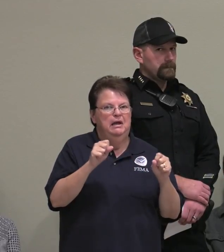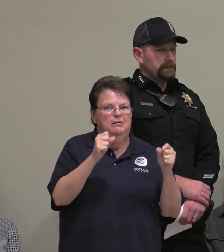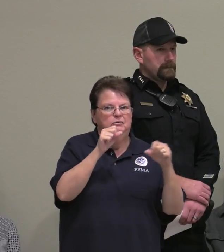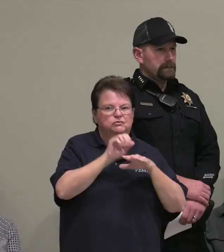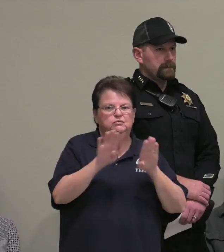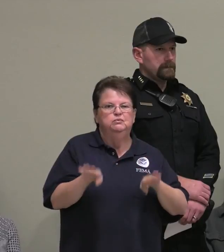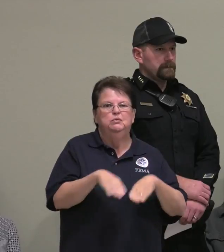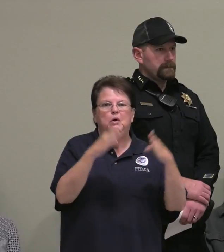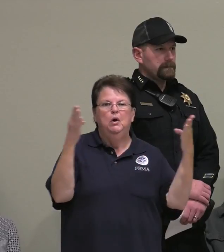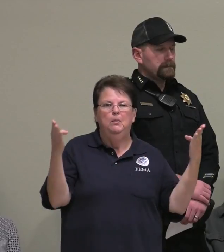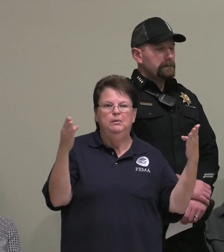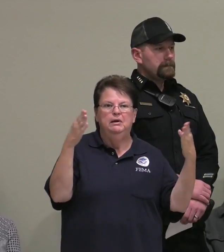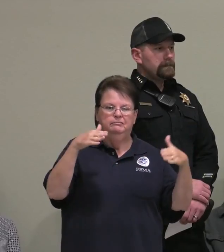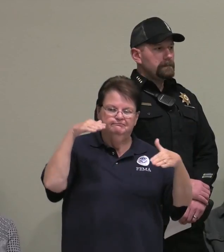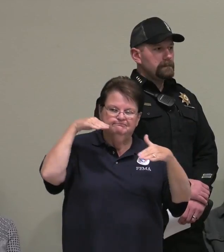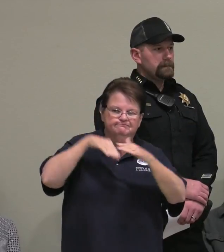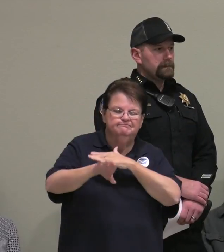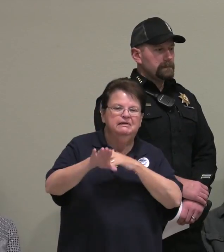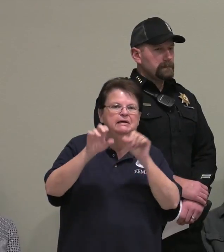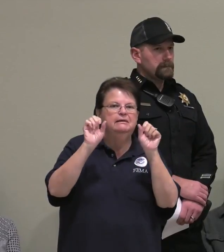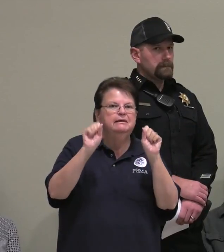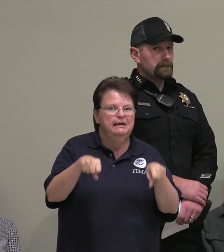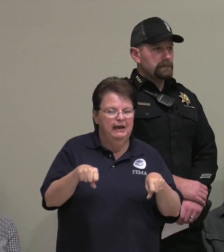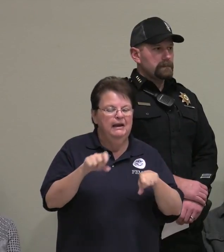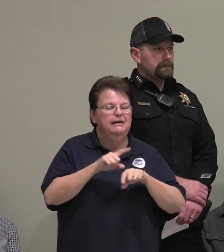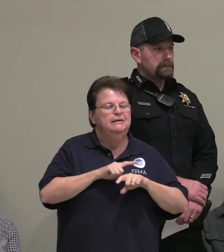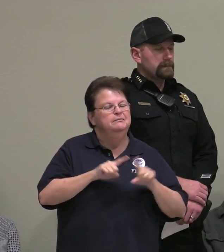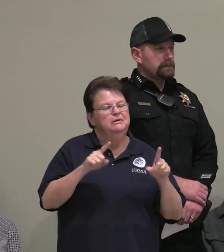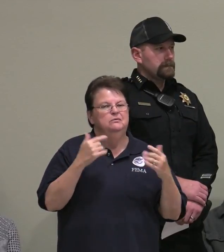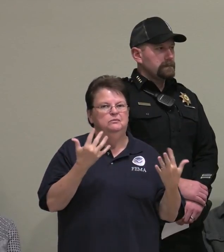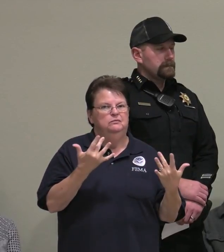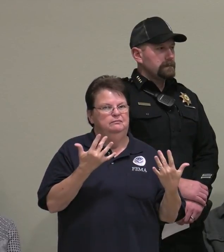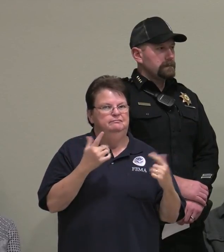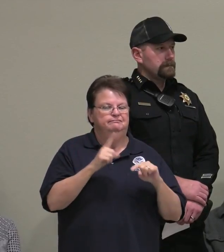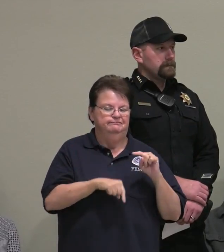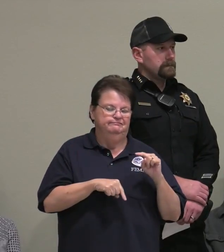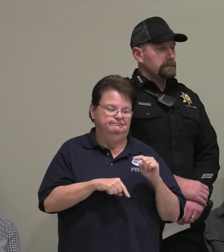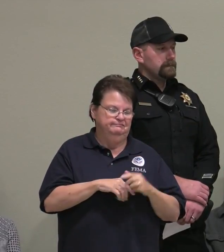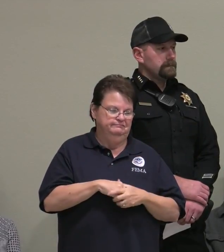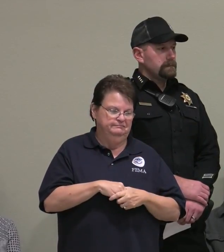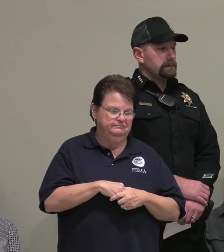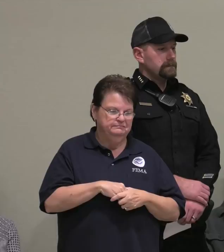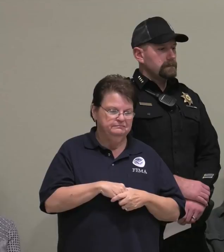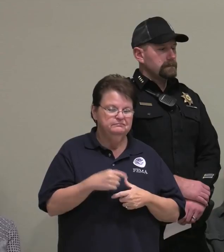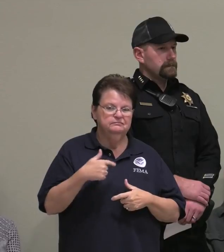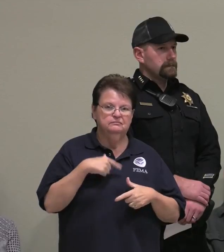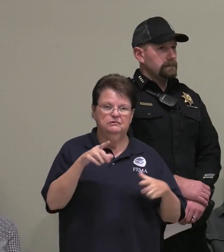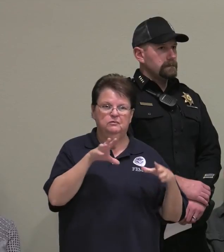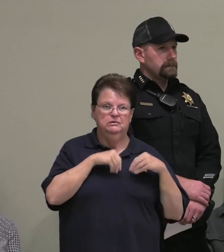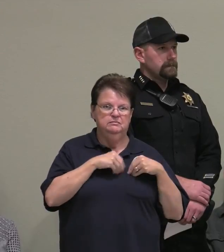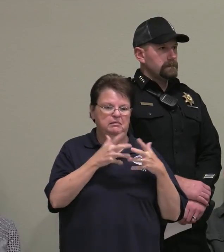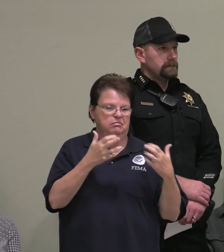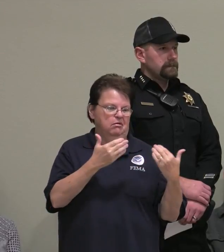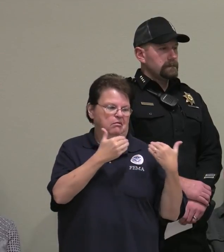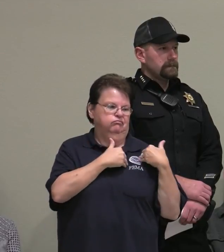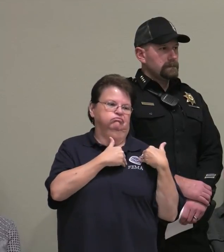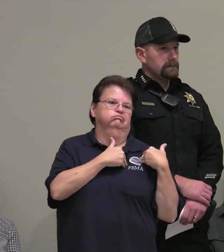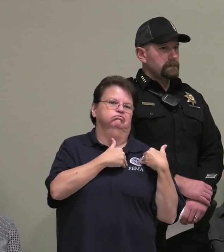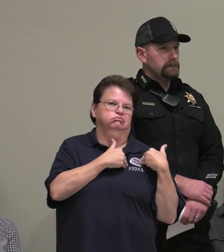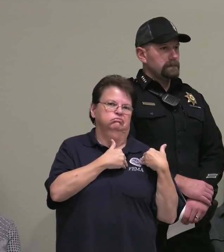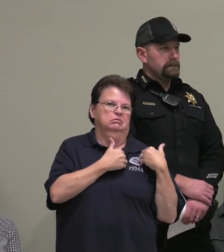open this up and allow you to get back in there. It's not something that we relish. And quite frankly, we take a lot of heat and a lot of